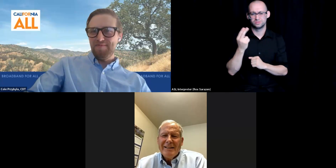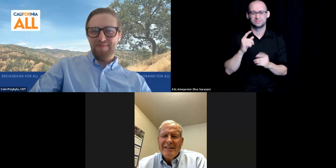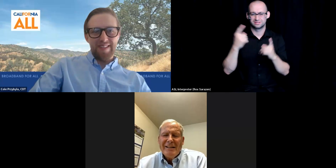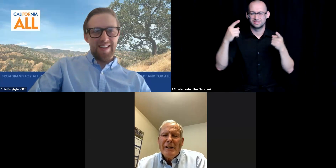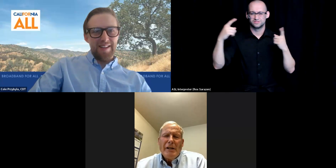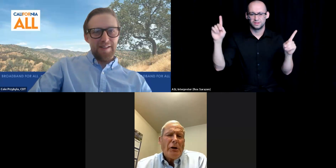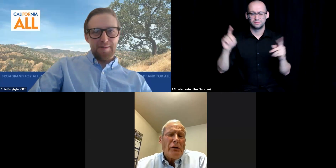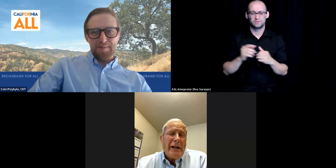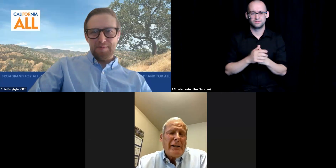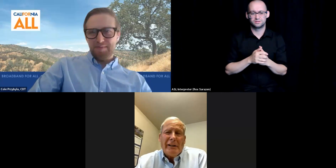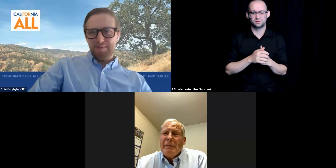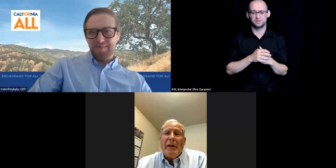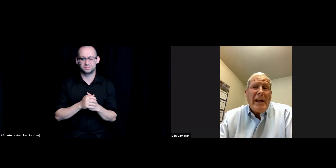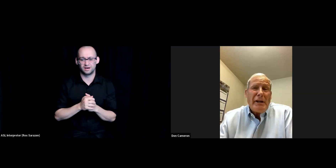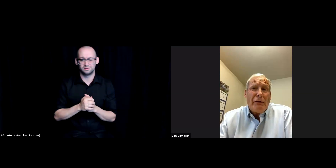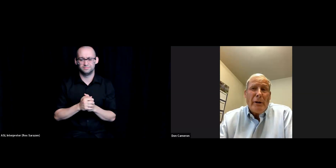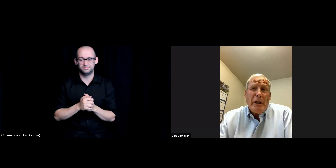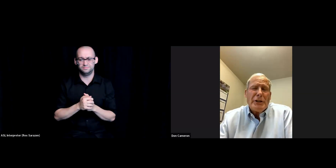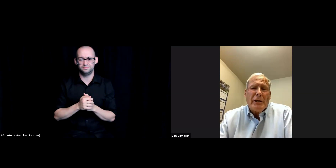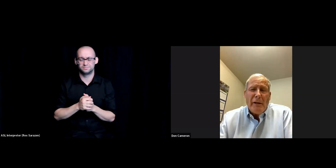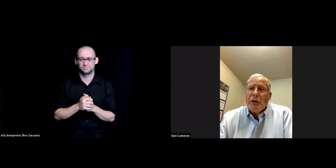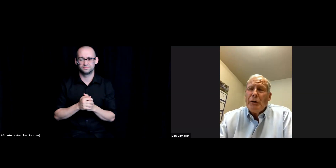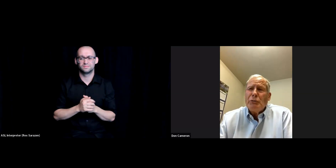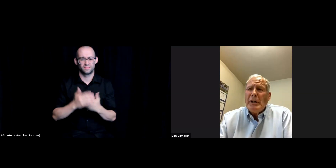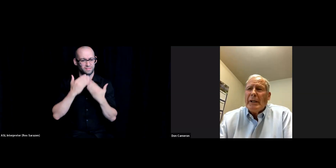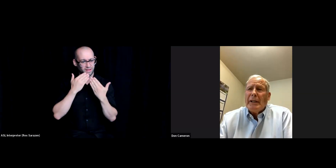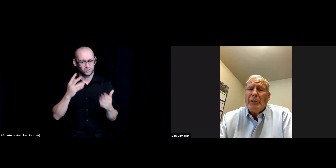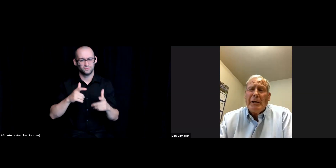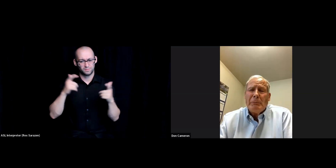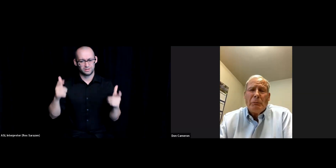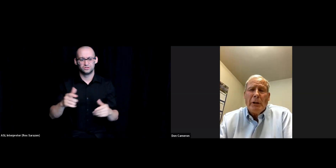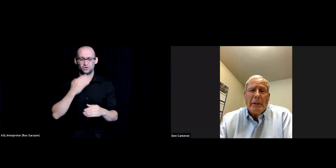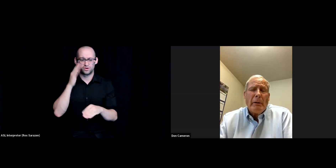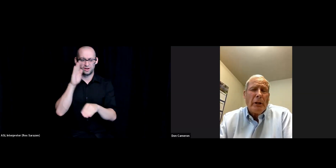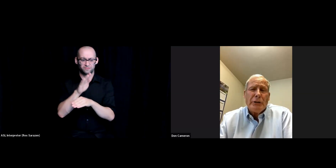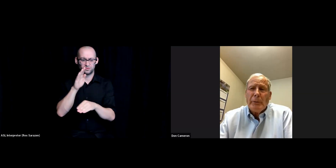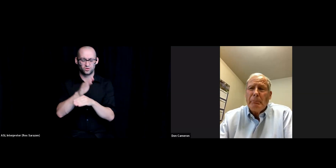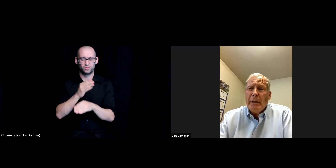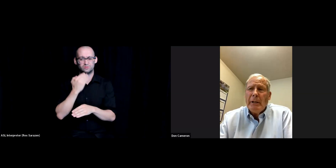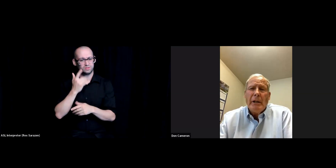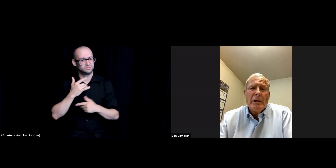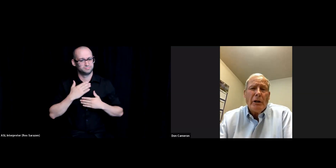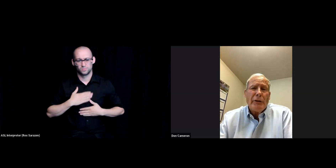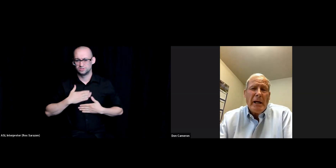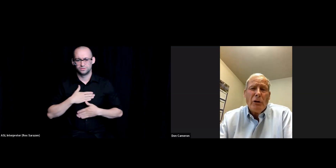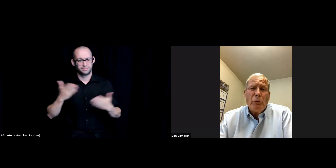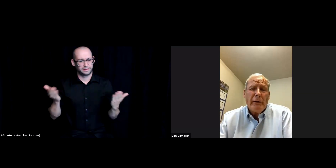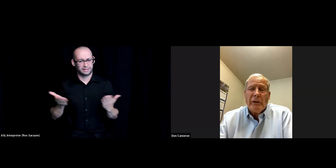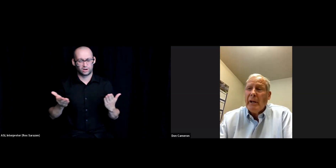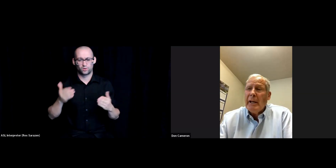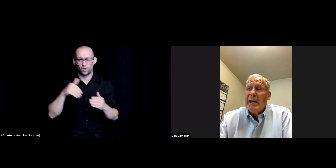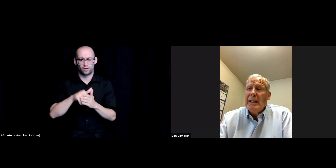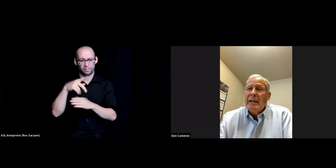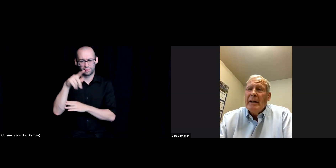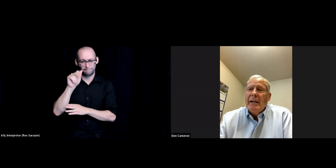Don? Great. Thank you very much. Good afternoon. And really, it's a pleasure to be on the panel with